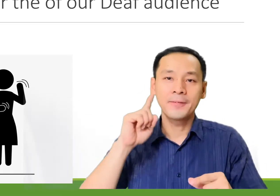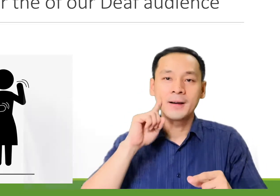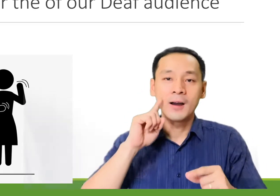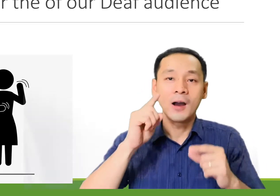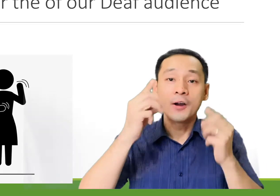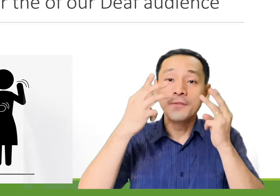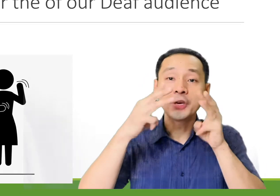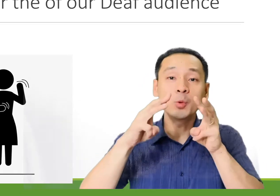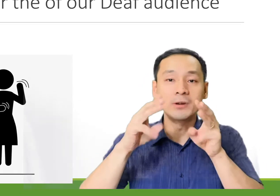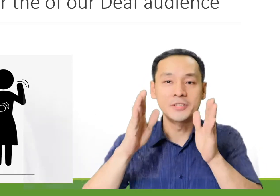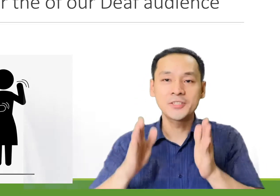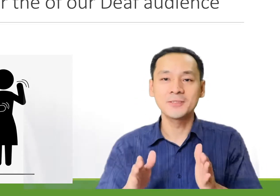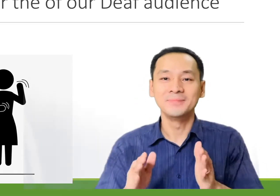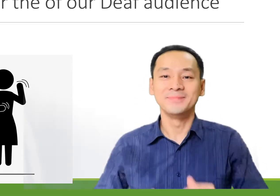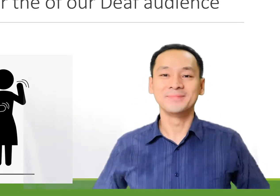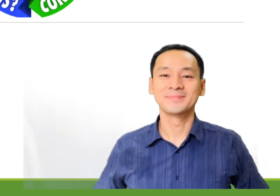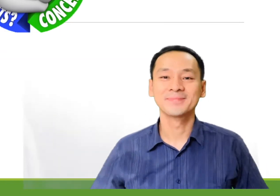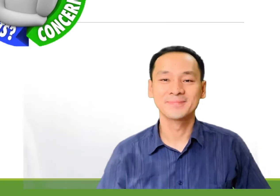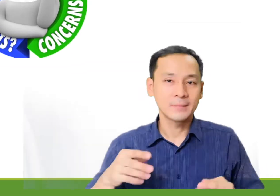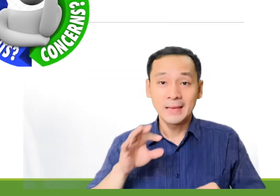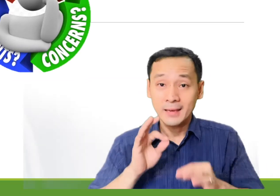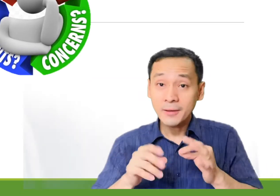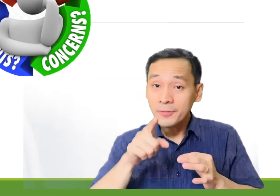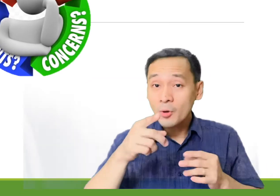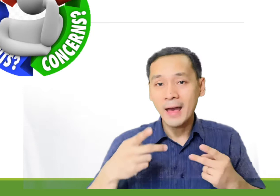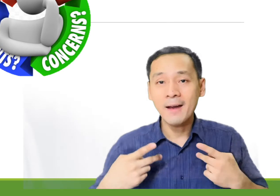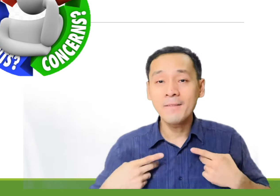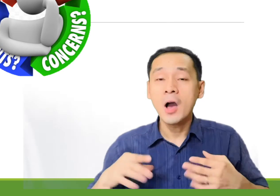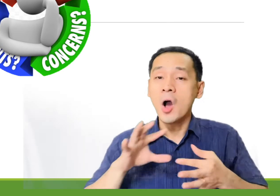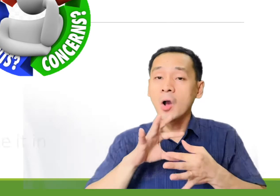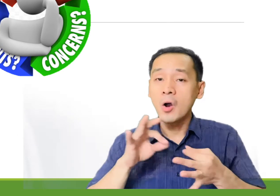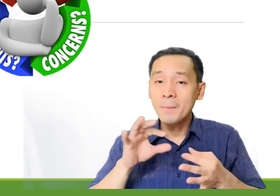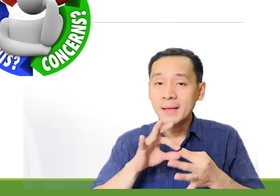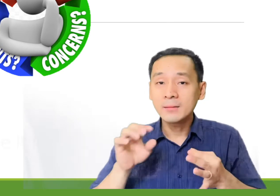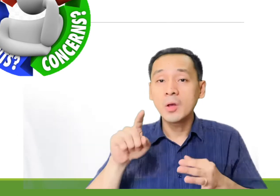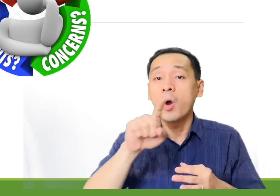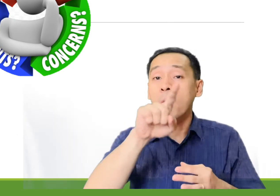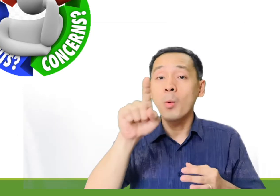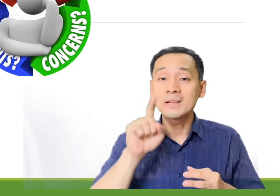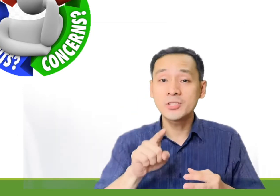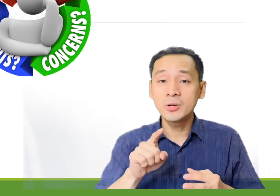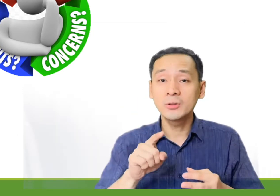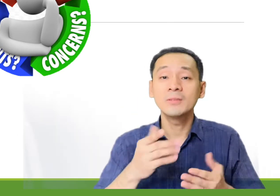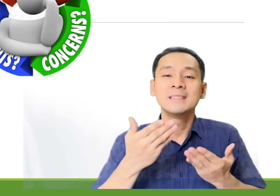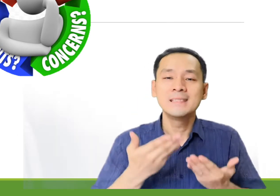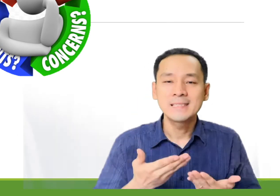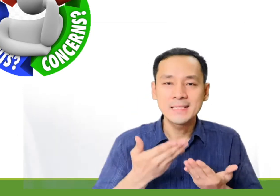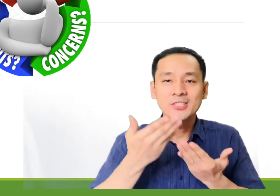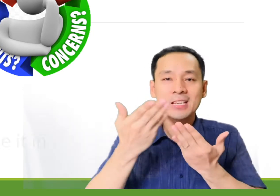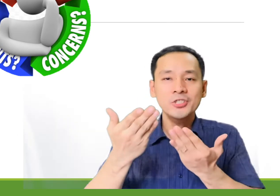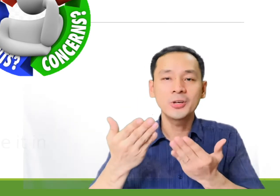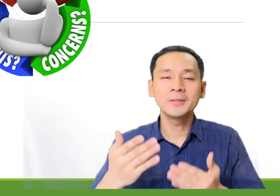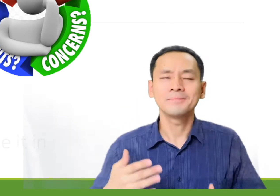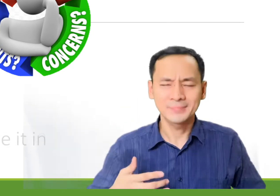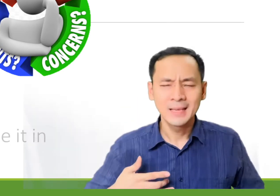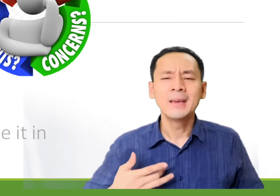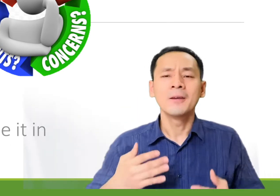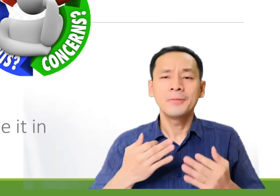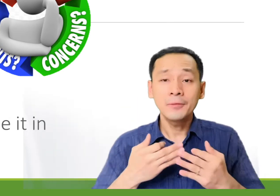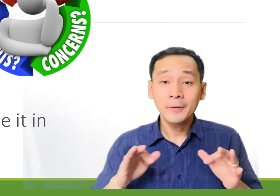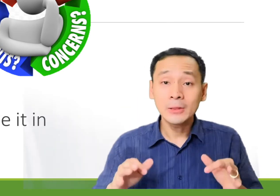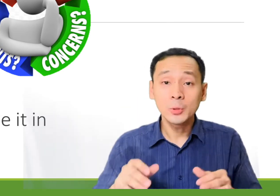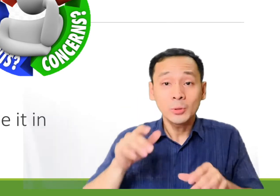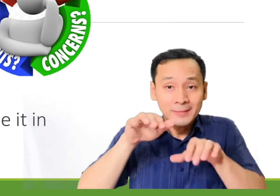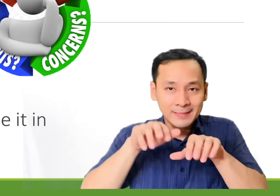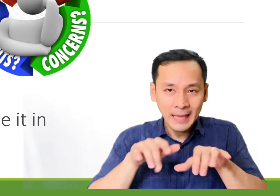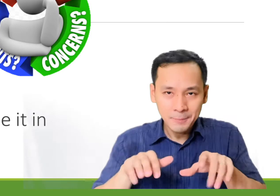deaf viewers. If you have comment, question, suggestion,